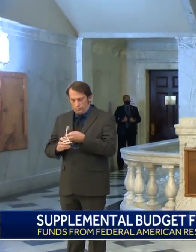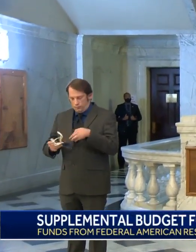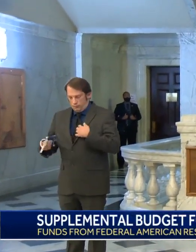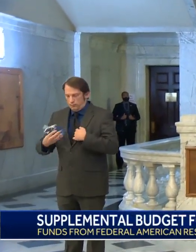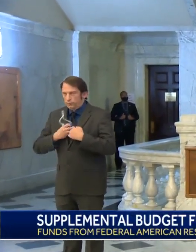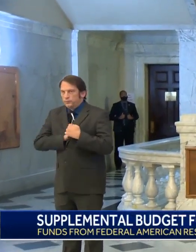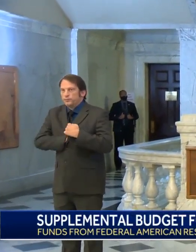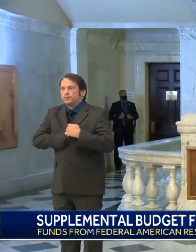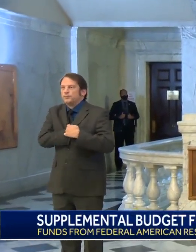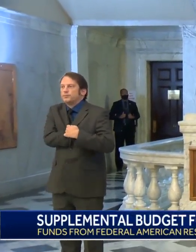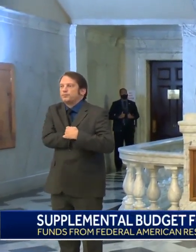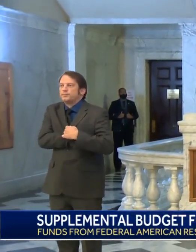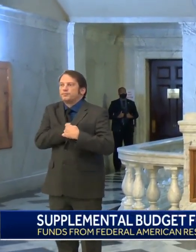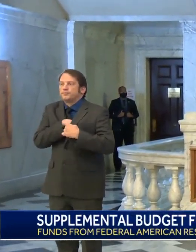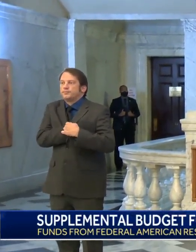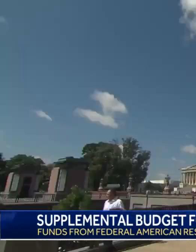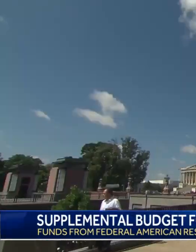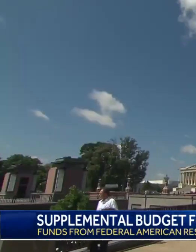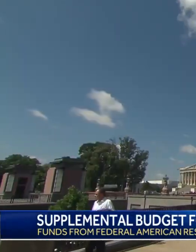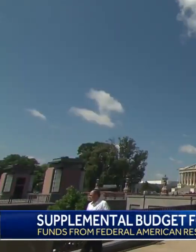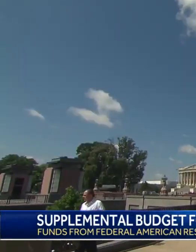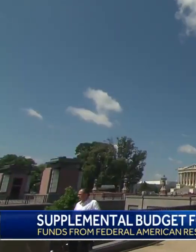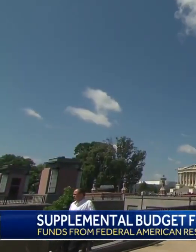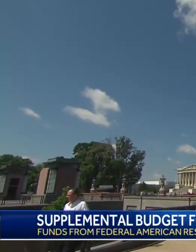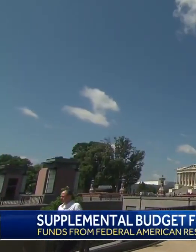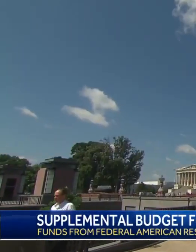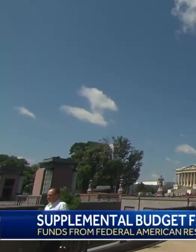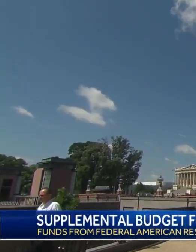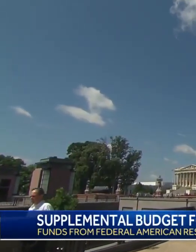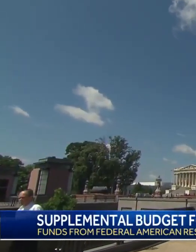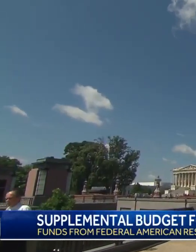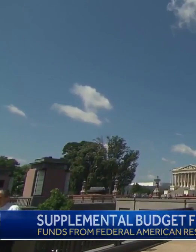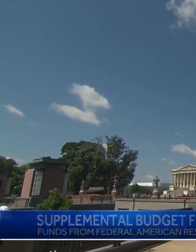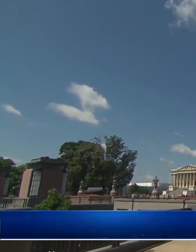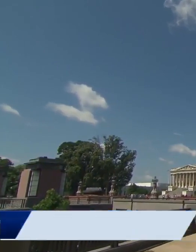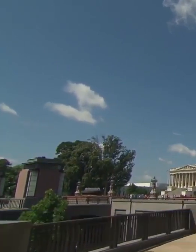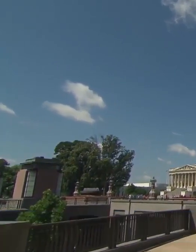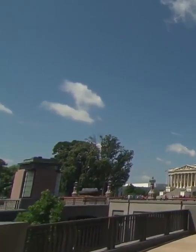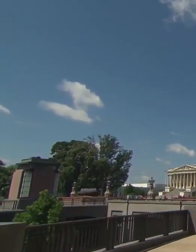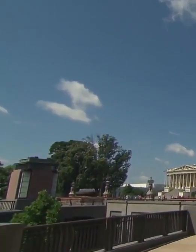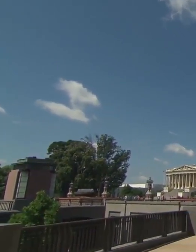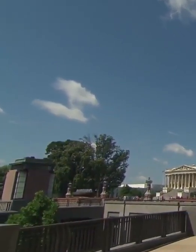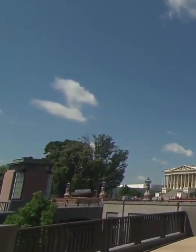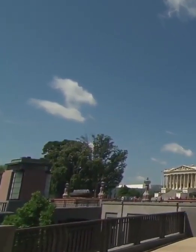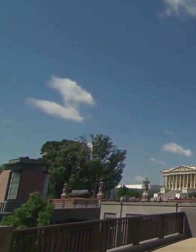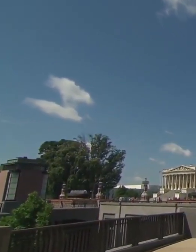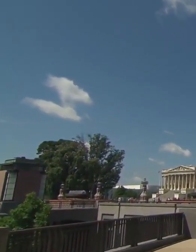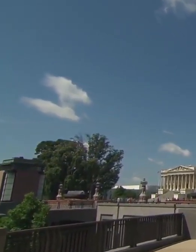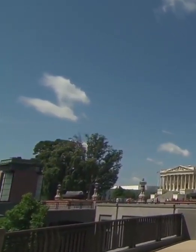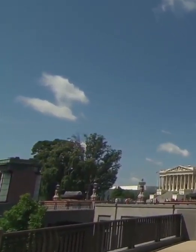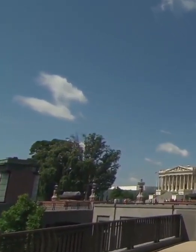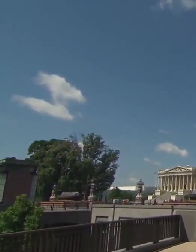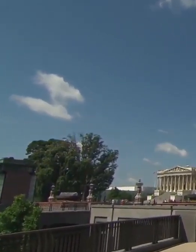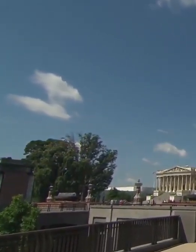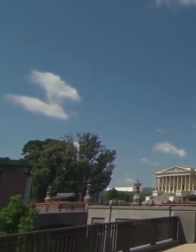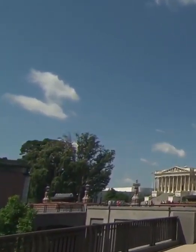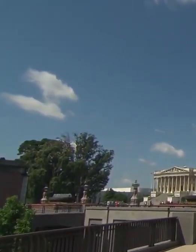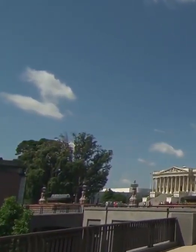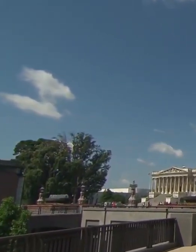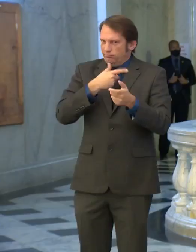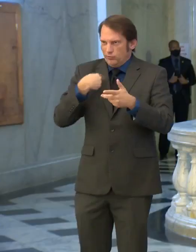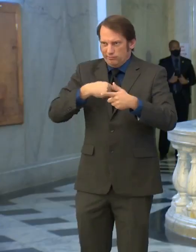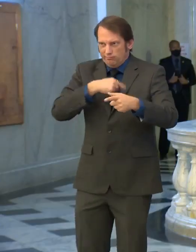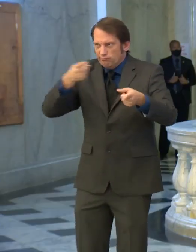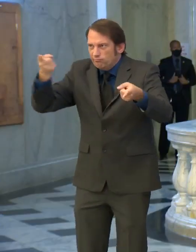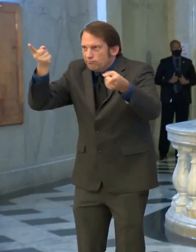officers announced details of their bipartisan agreement on how to use $3.9 billion federal relief dollars to help those most in need.